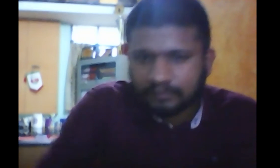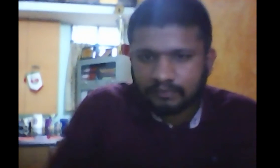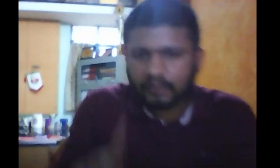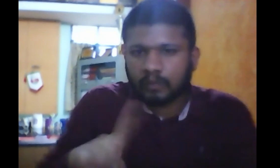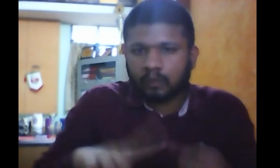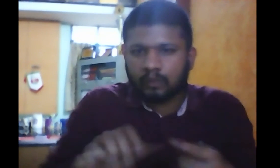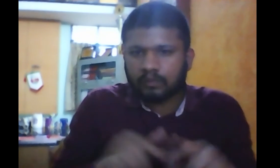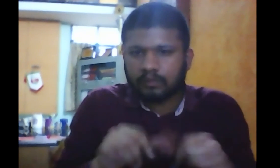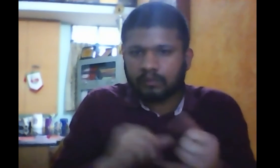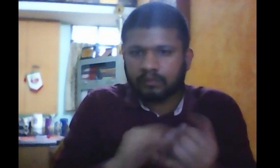Yes.